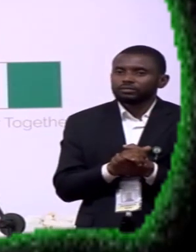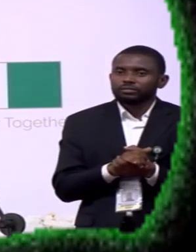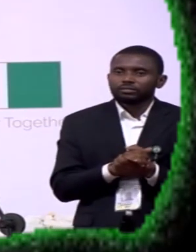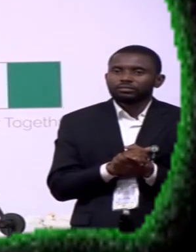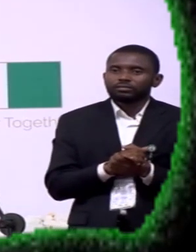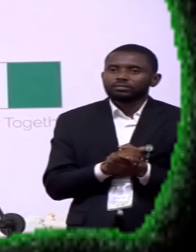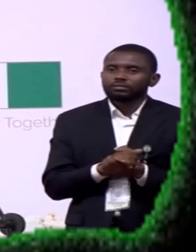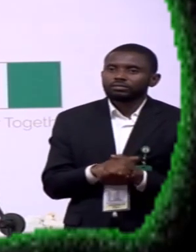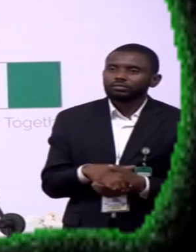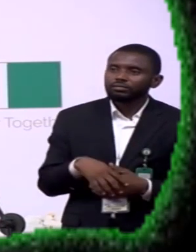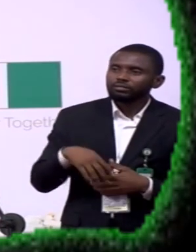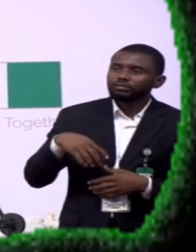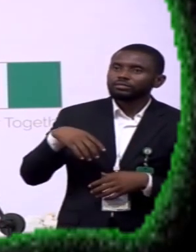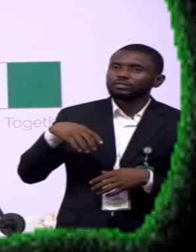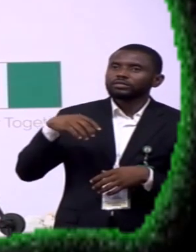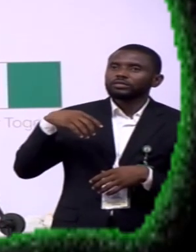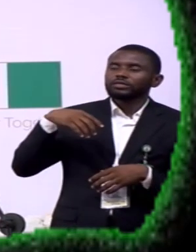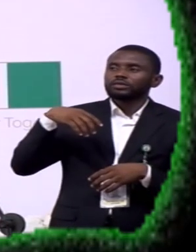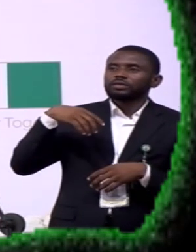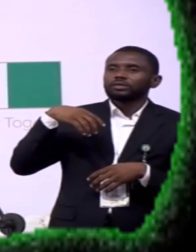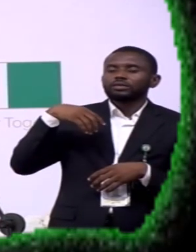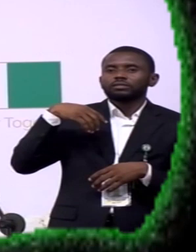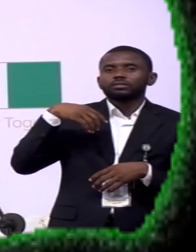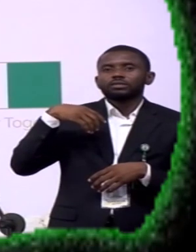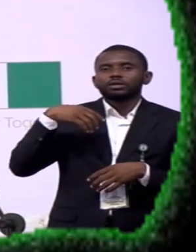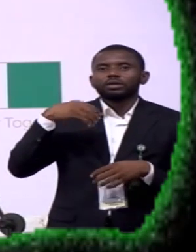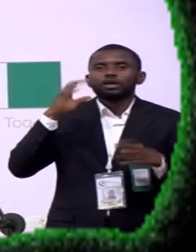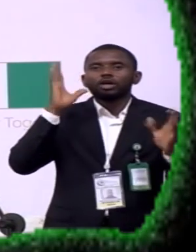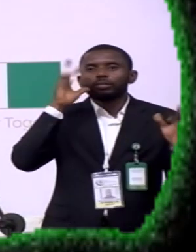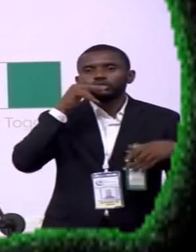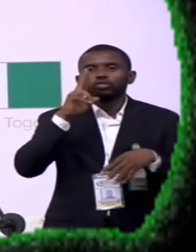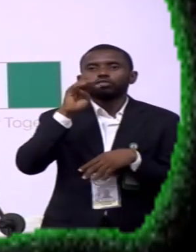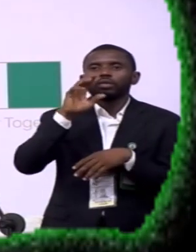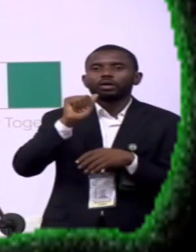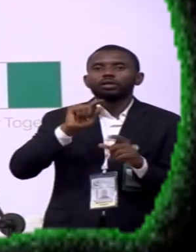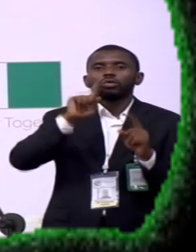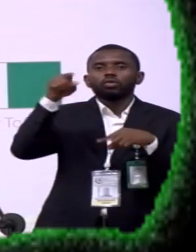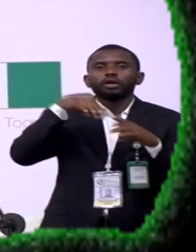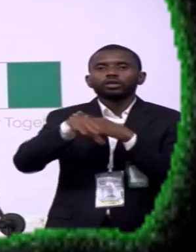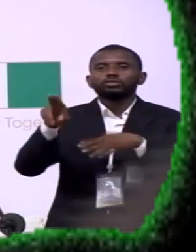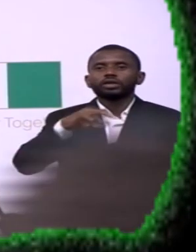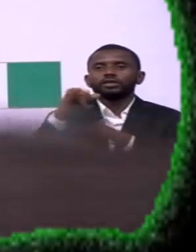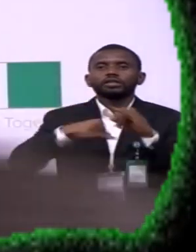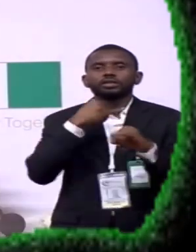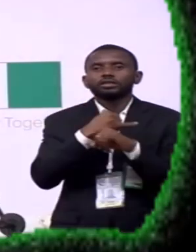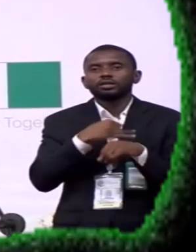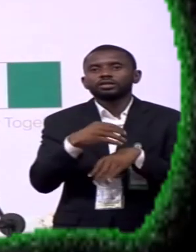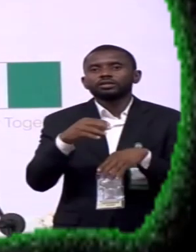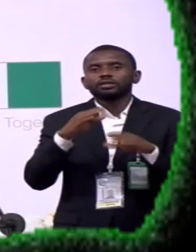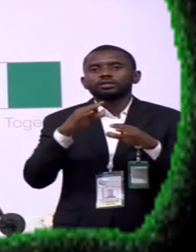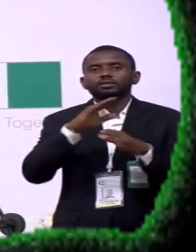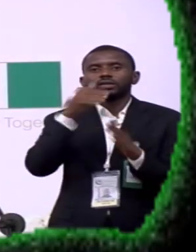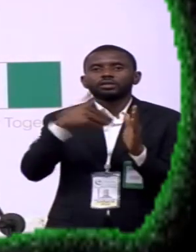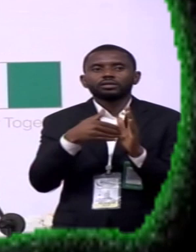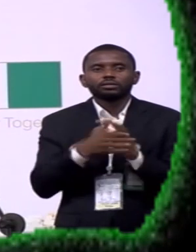the first Muslim woman to go to the space, into the International Space Center, was Rayana al-Barnawi,